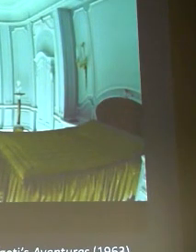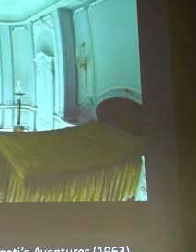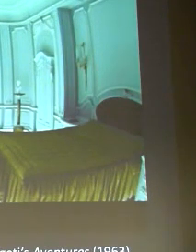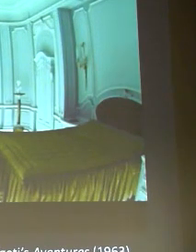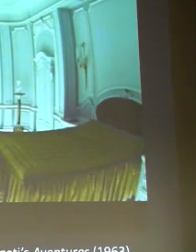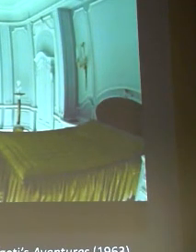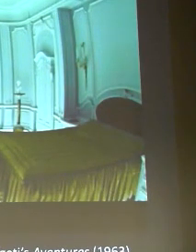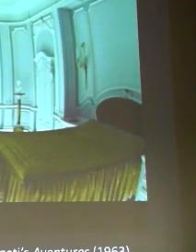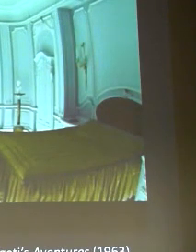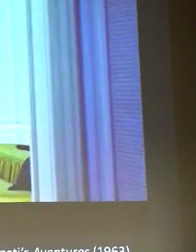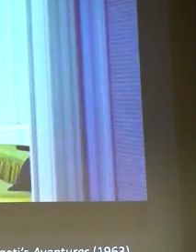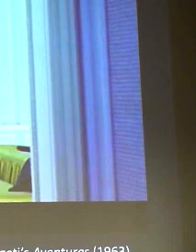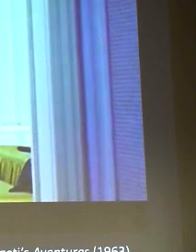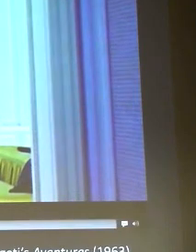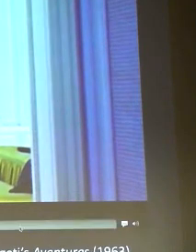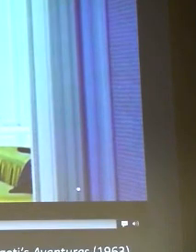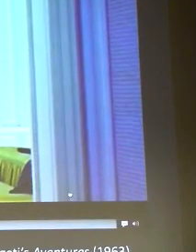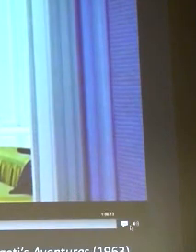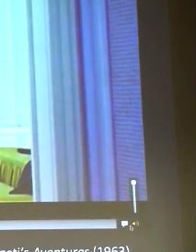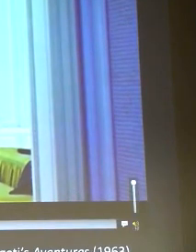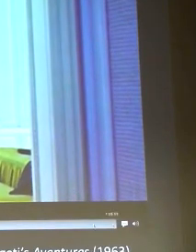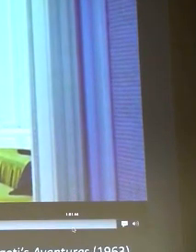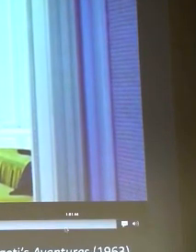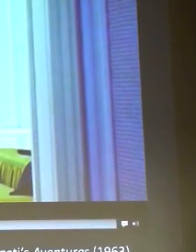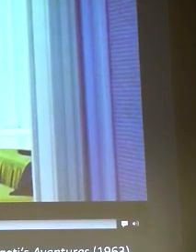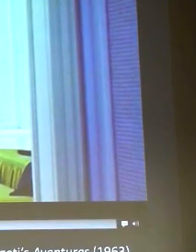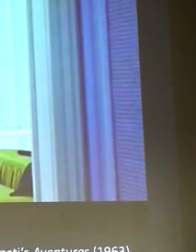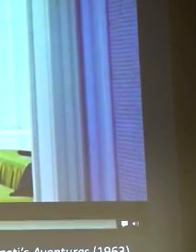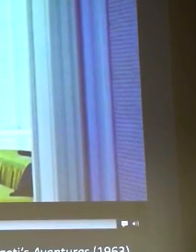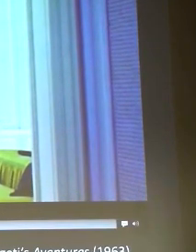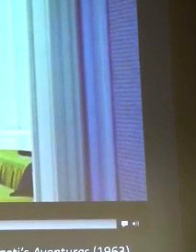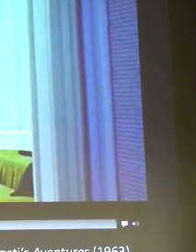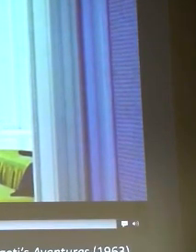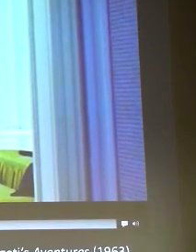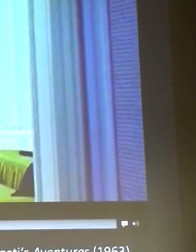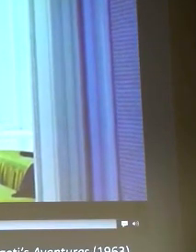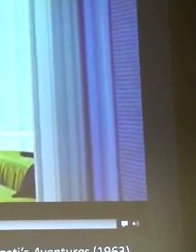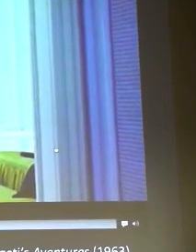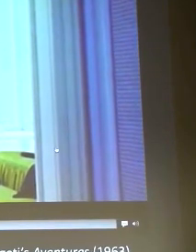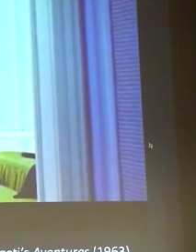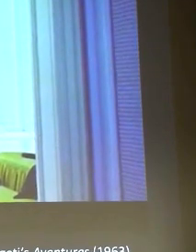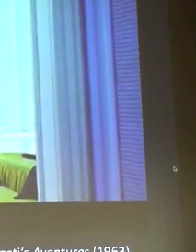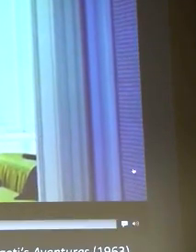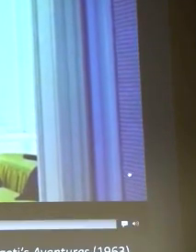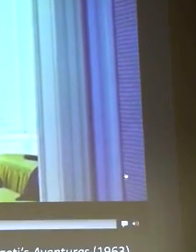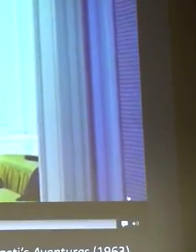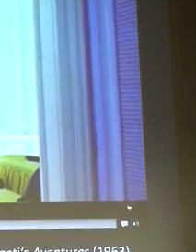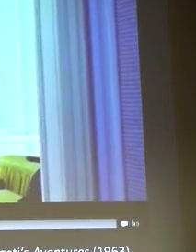Thank you.